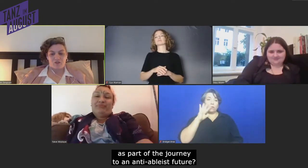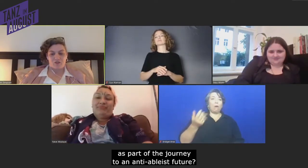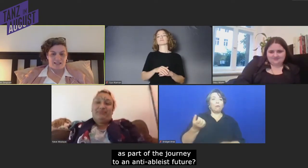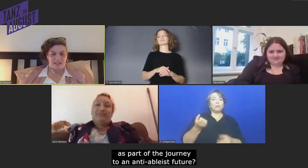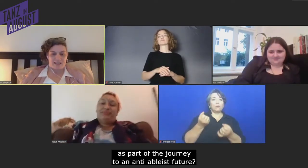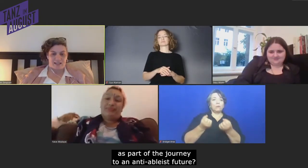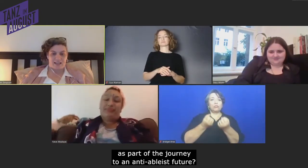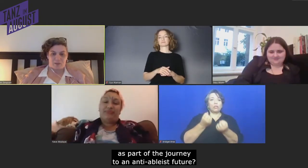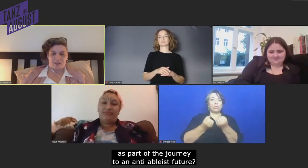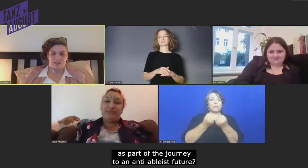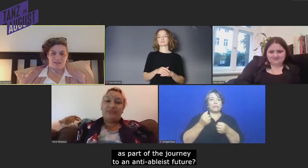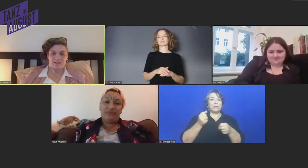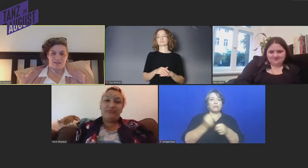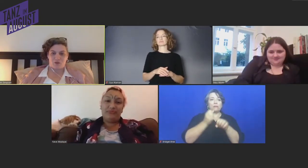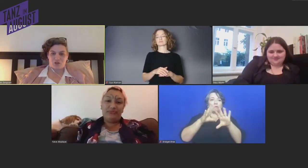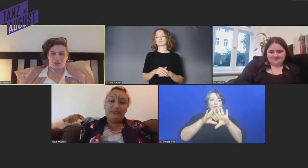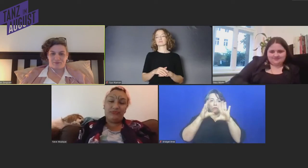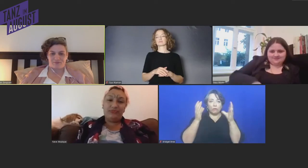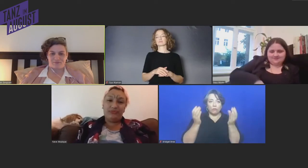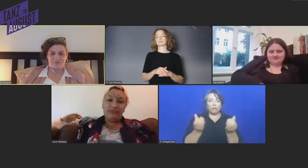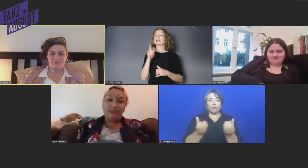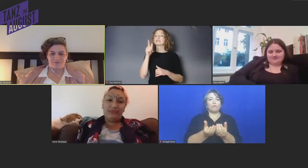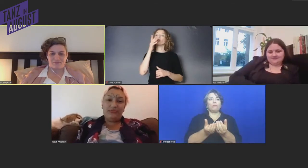an anti-ableist future?